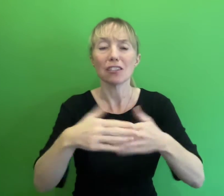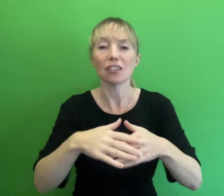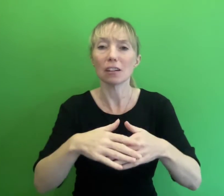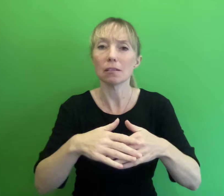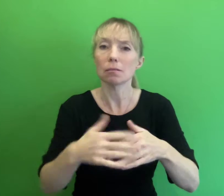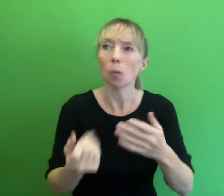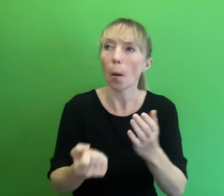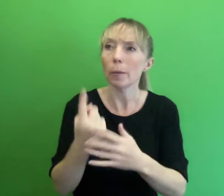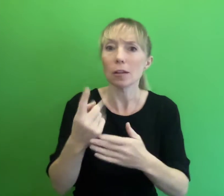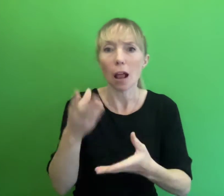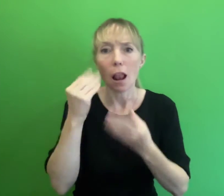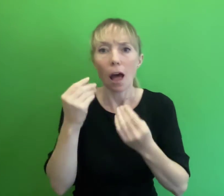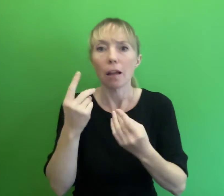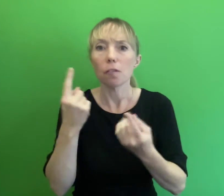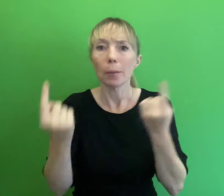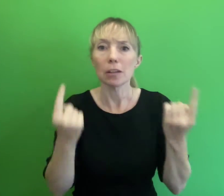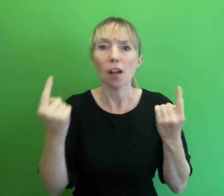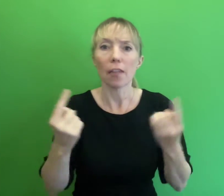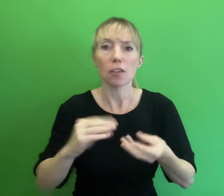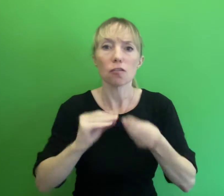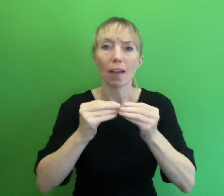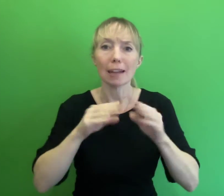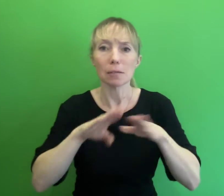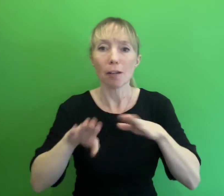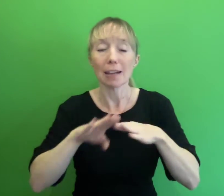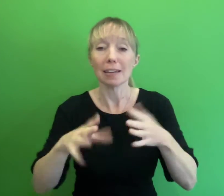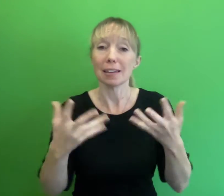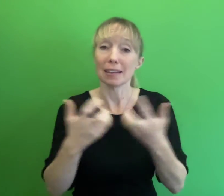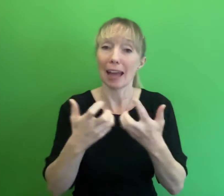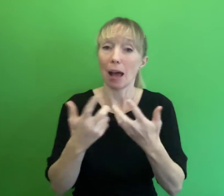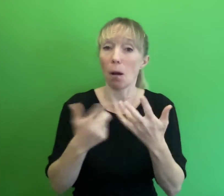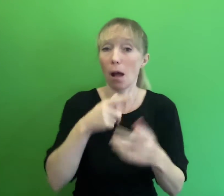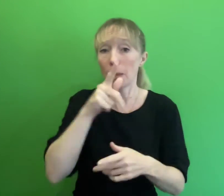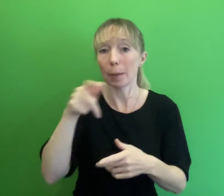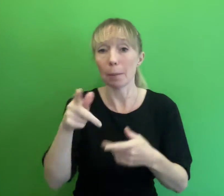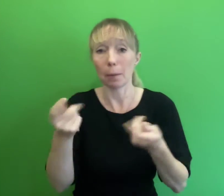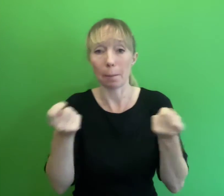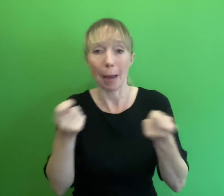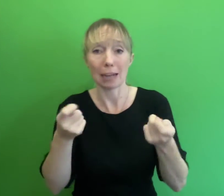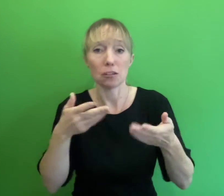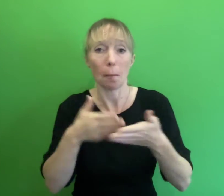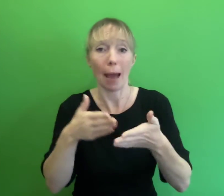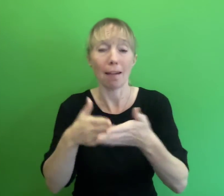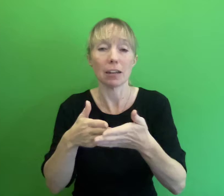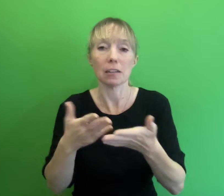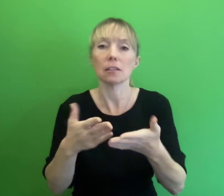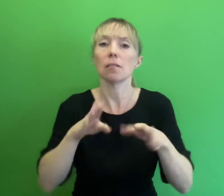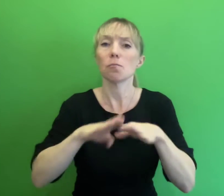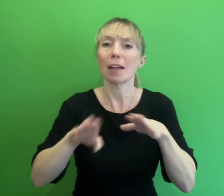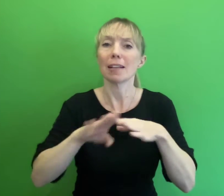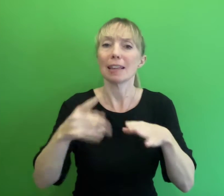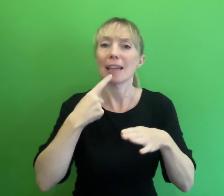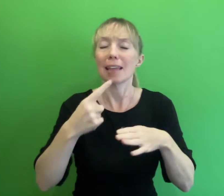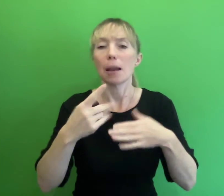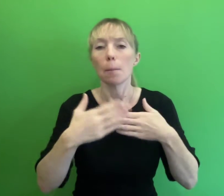practice, and how others manage access barriers. Practically, they suggested more small groups and breakout